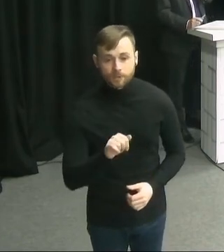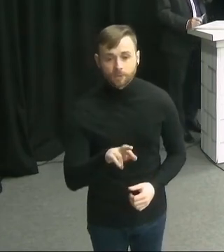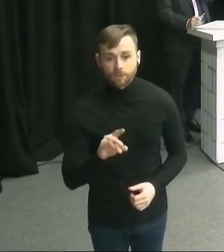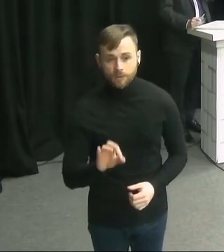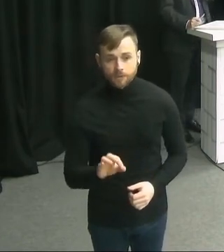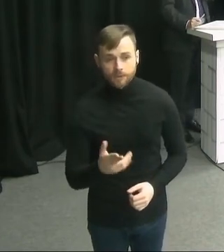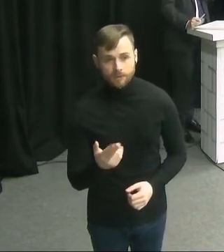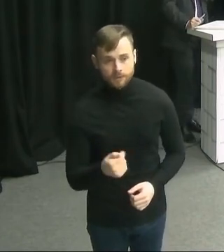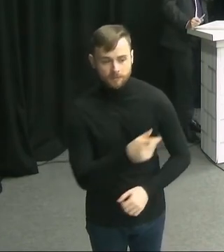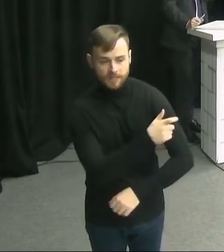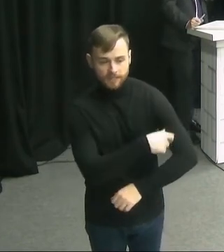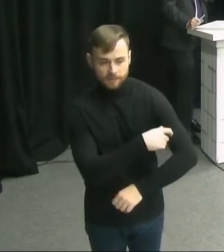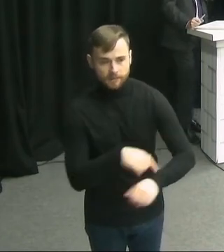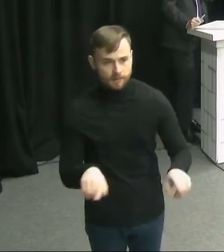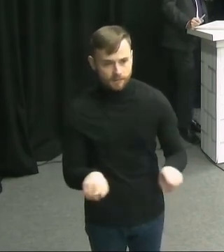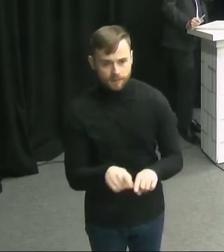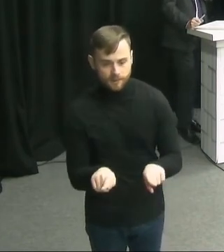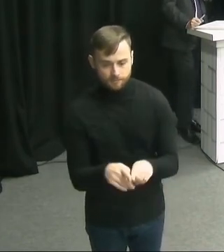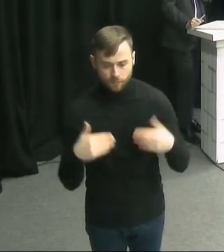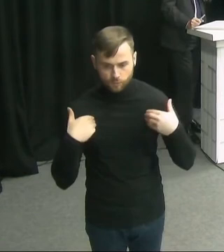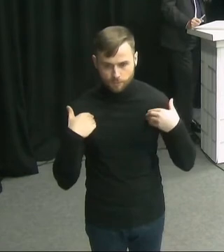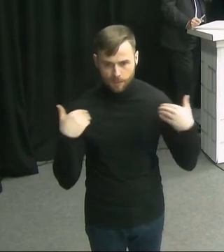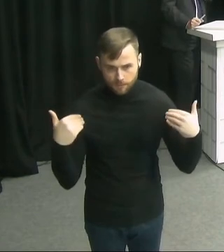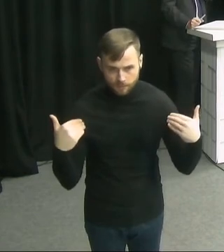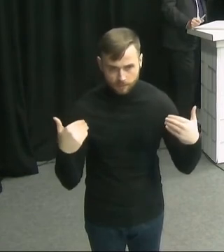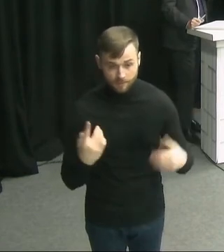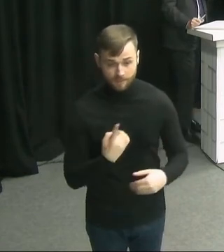achieved a half of it. Thank you, Professor Juras.